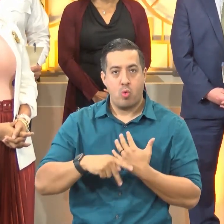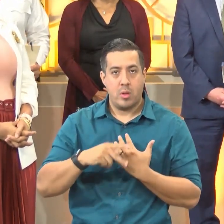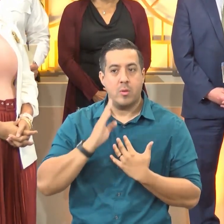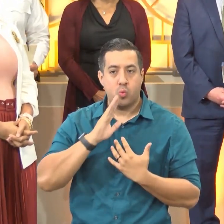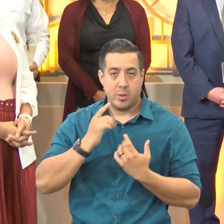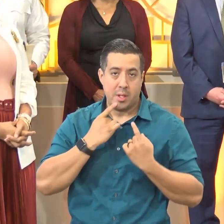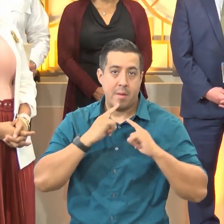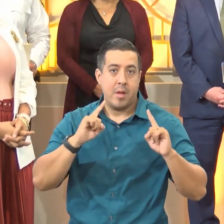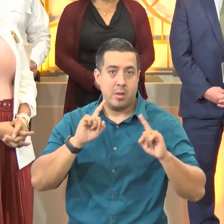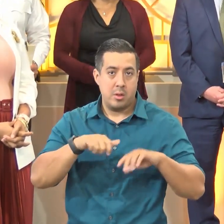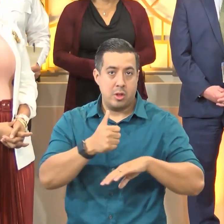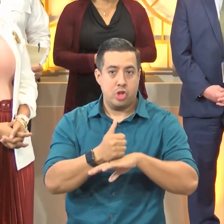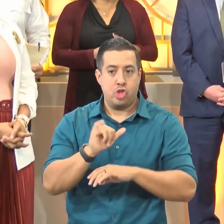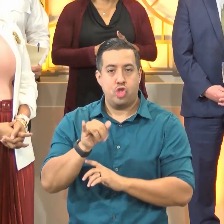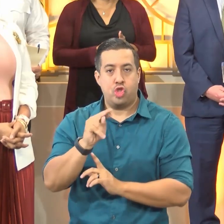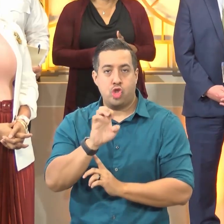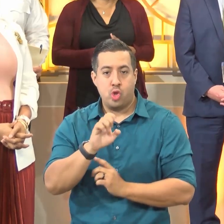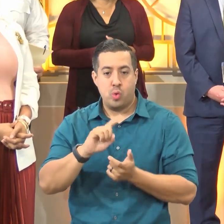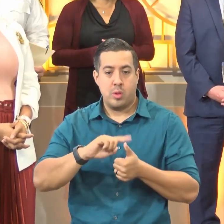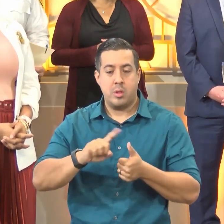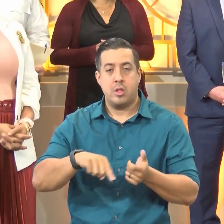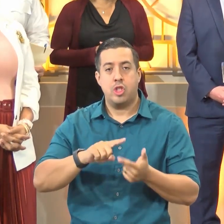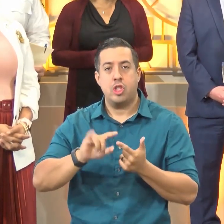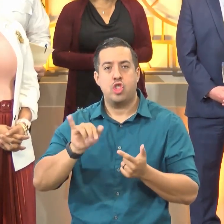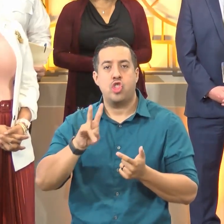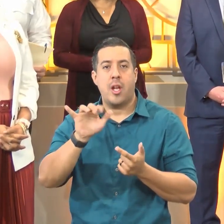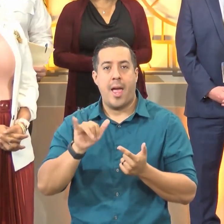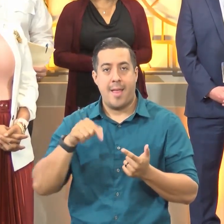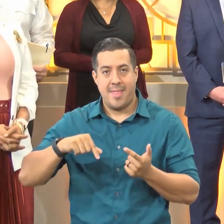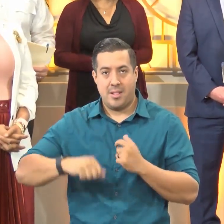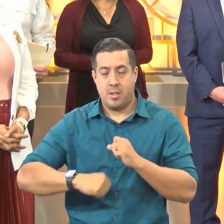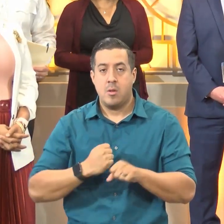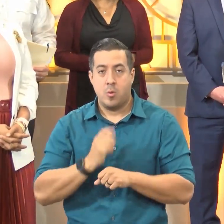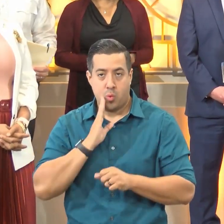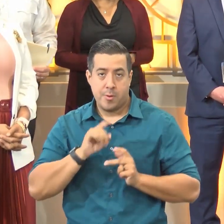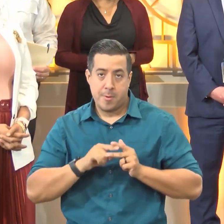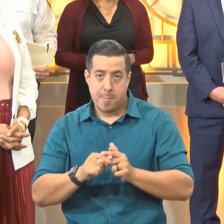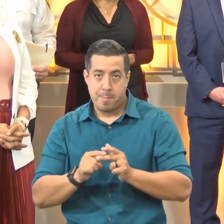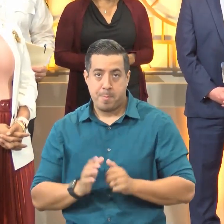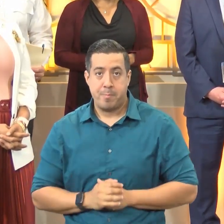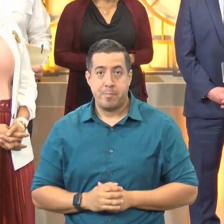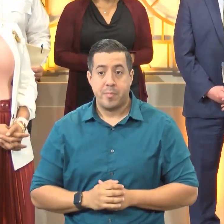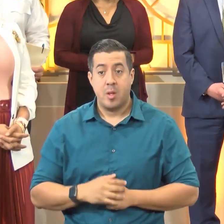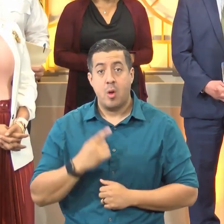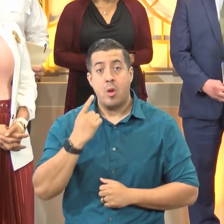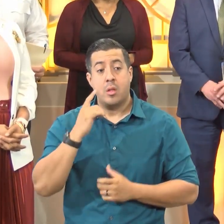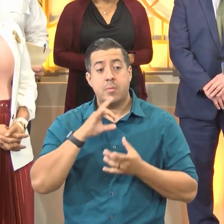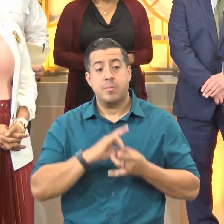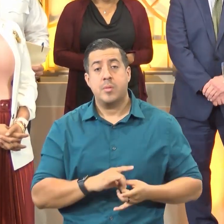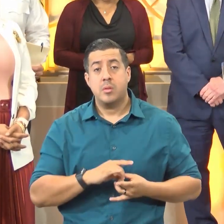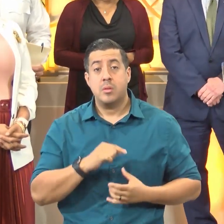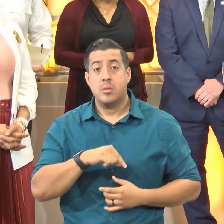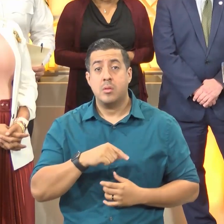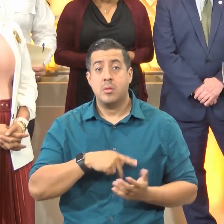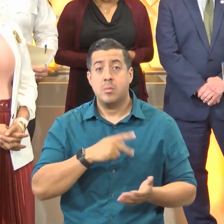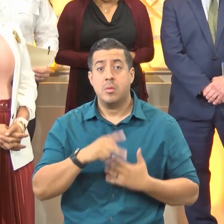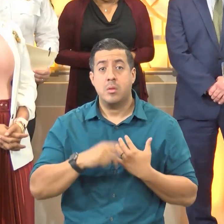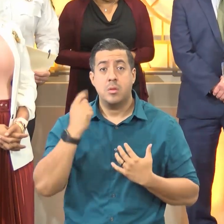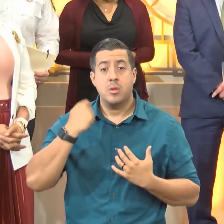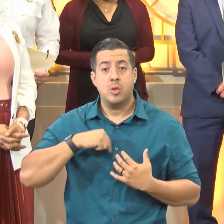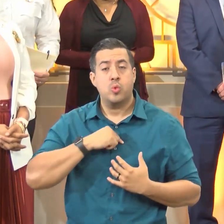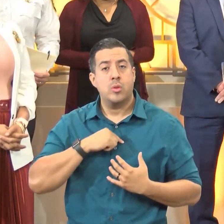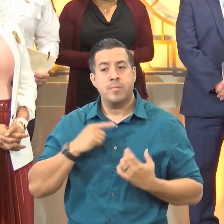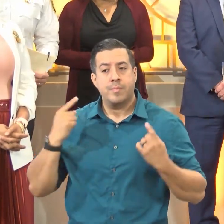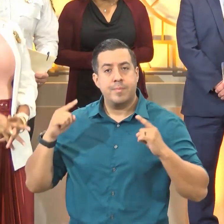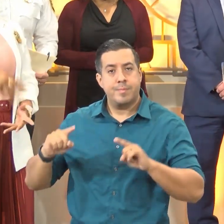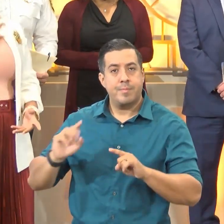take effect in June or July of this year. In addition to One Safe Houston initiatives, we have also outlined